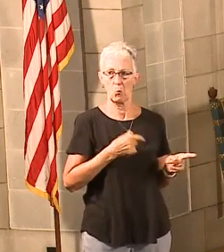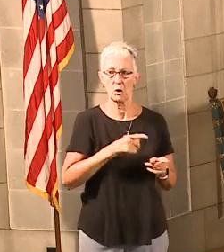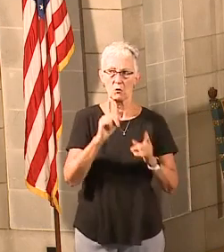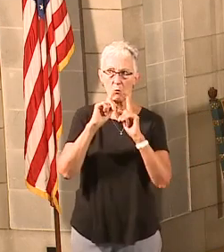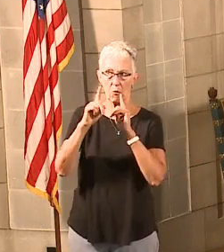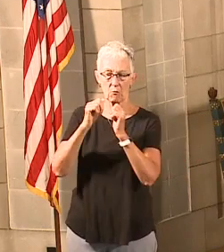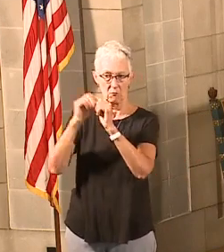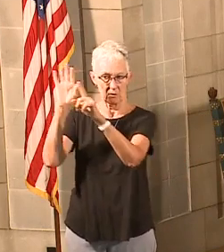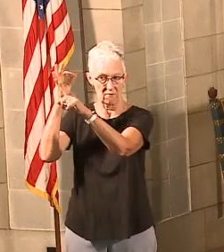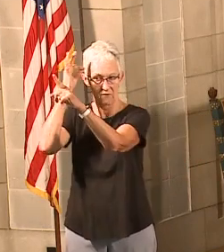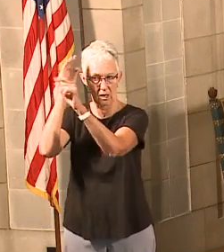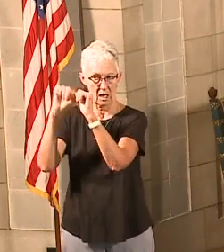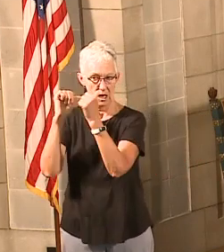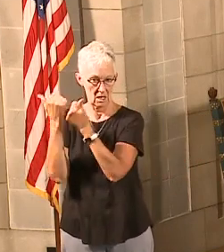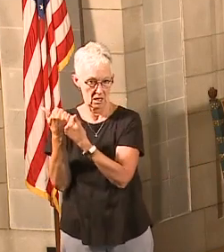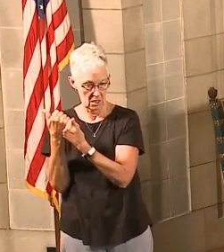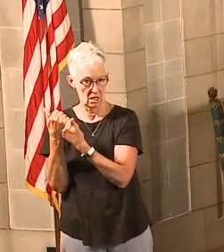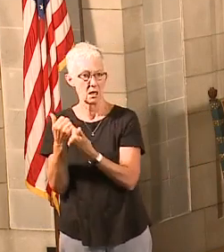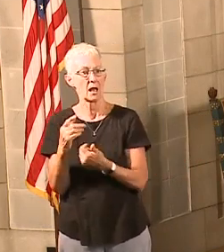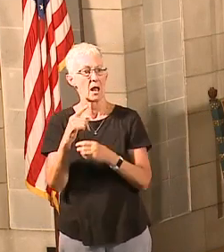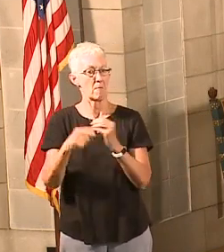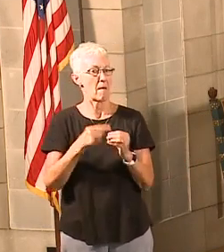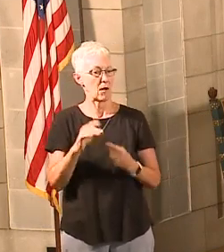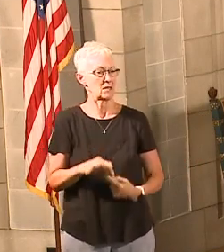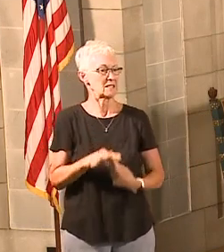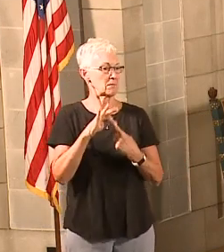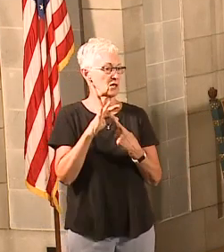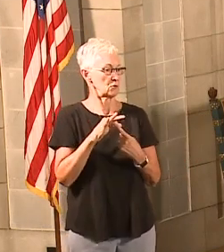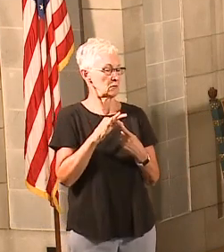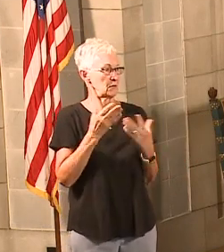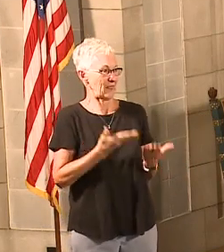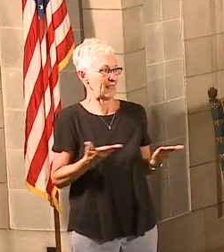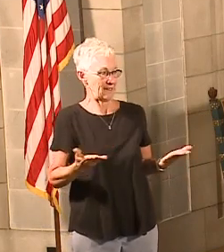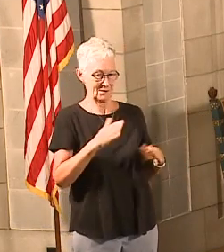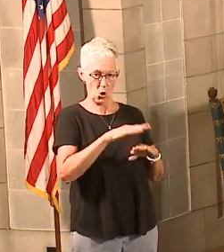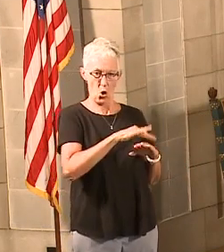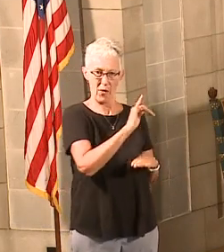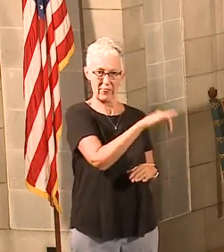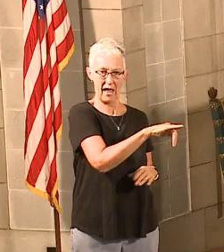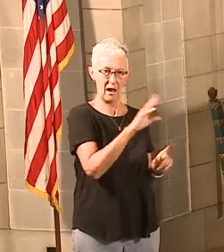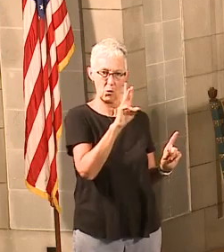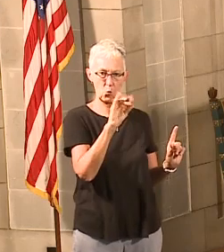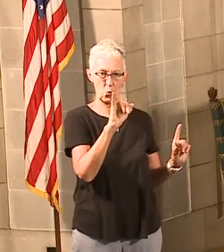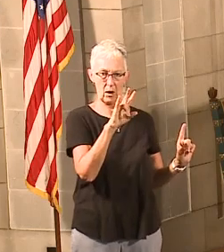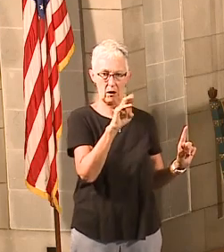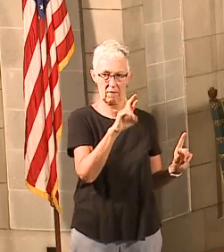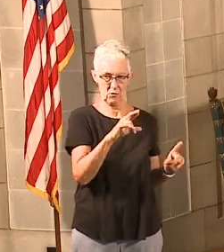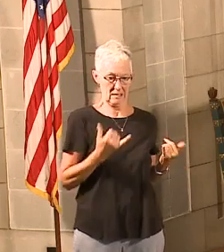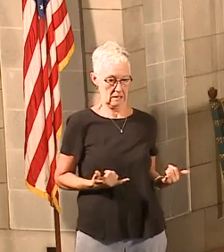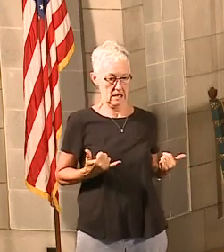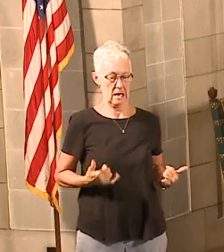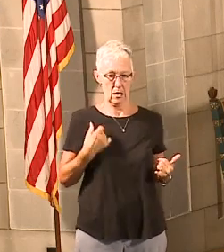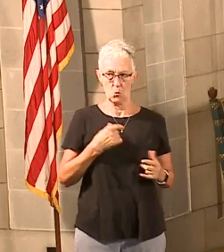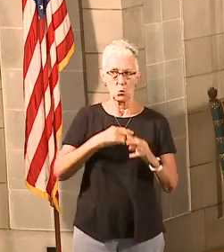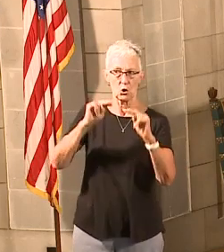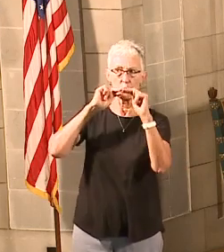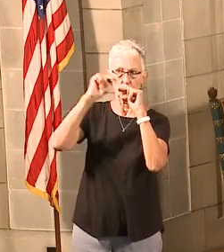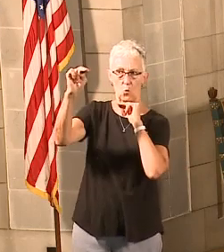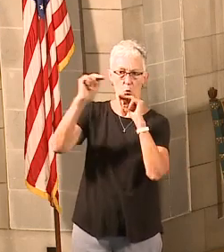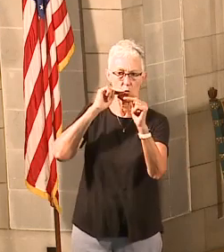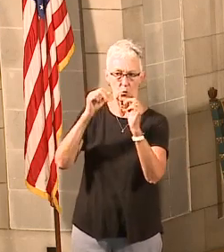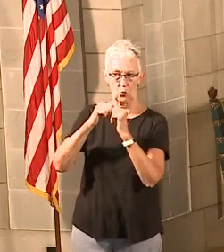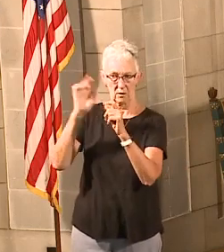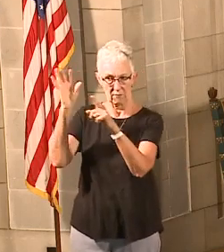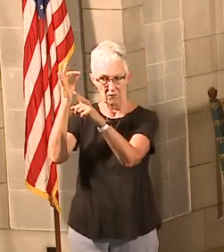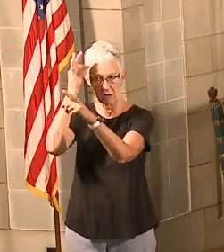partners around the special terms and conditions of that waiver, and we're in the negotiating process to make sure that we are able to get that